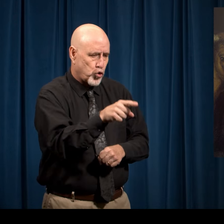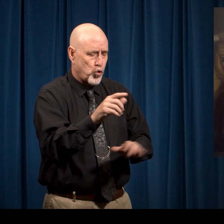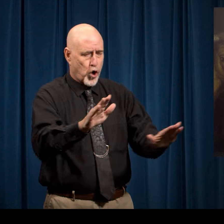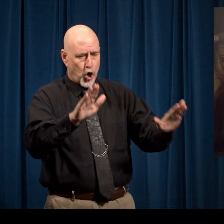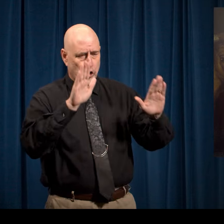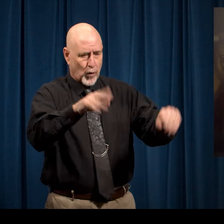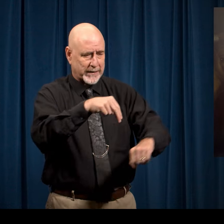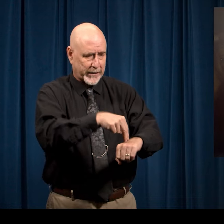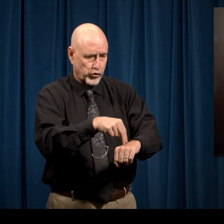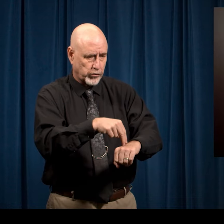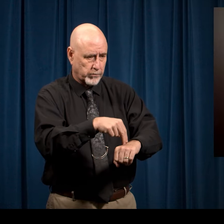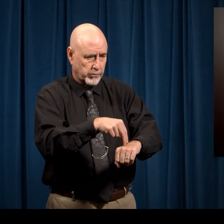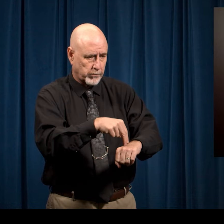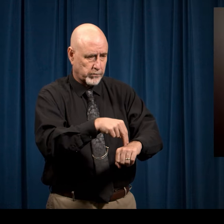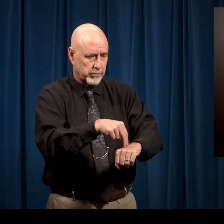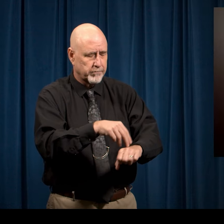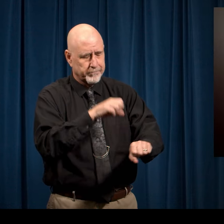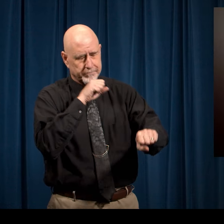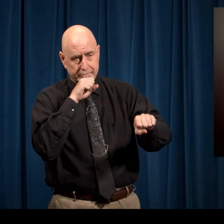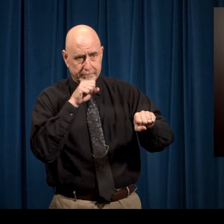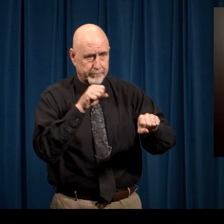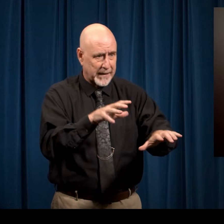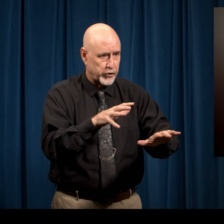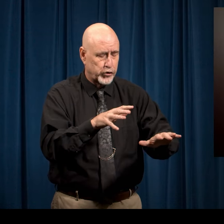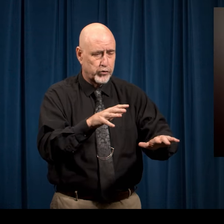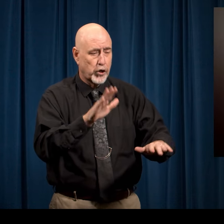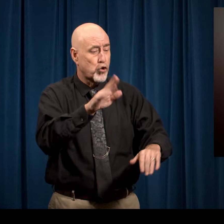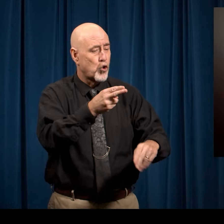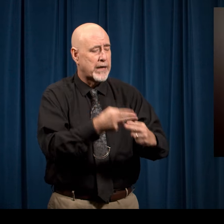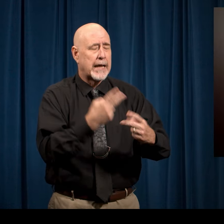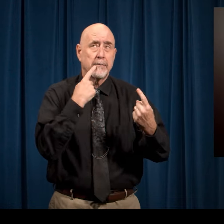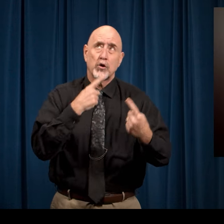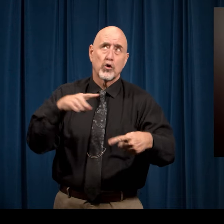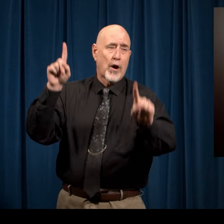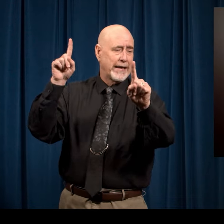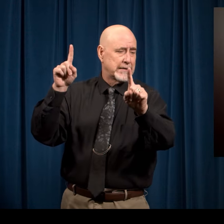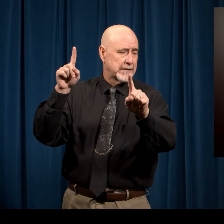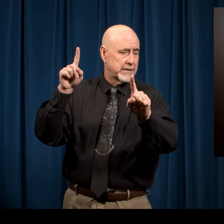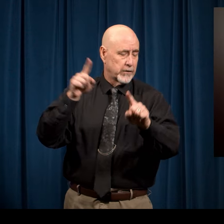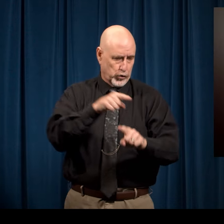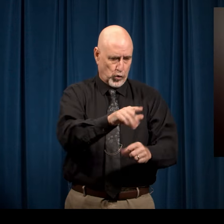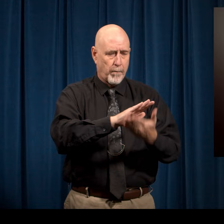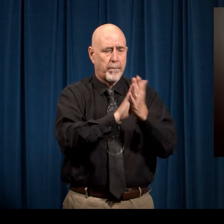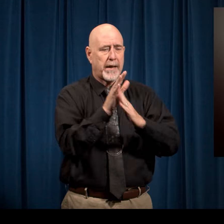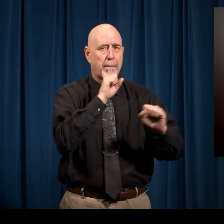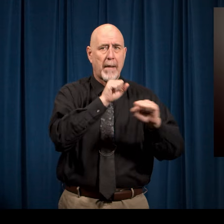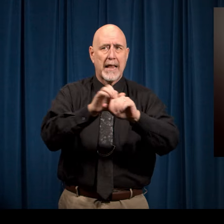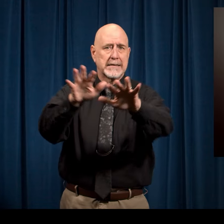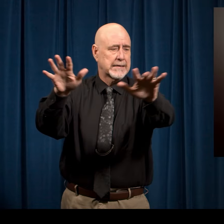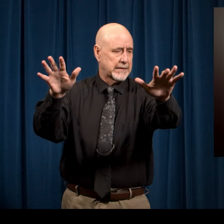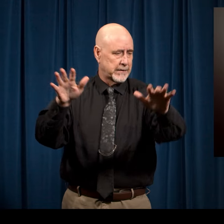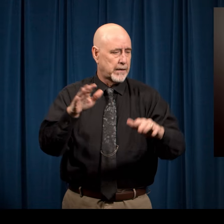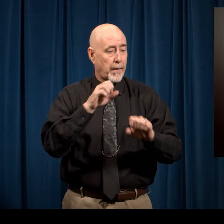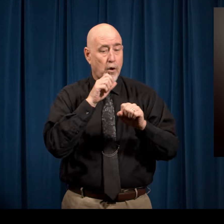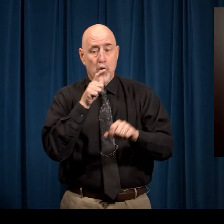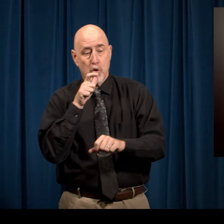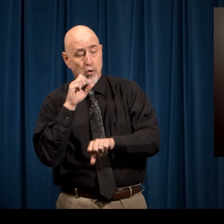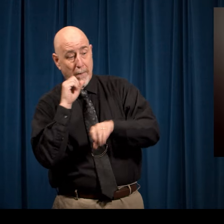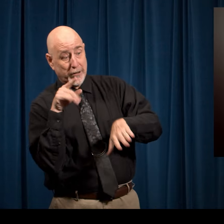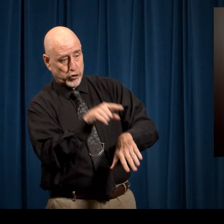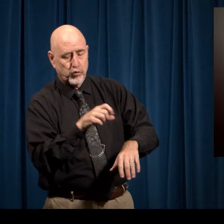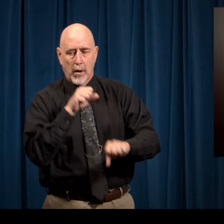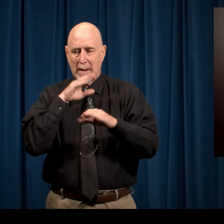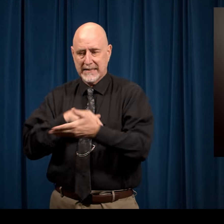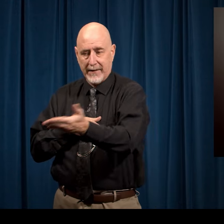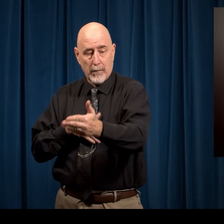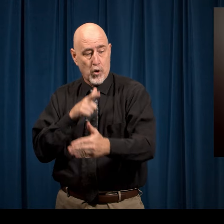make you a great nation. I will bless you and make your name great, and you shall be a blessing. I will bless